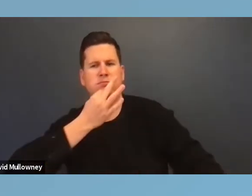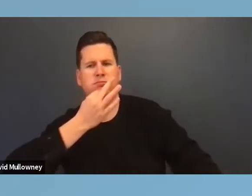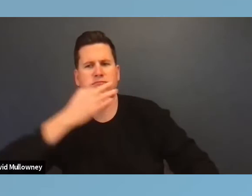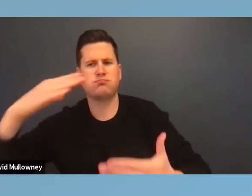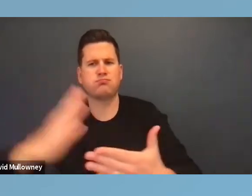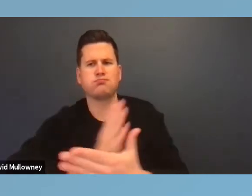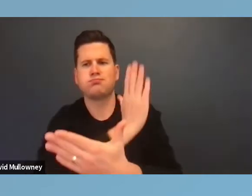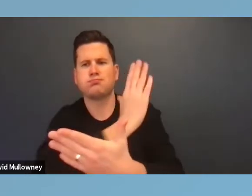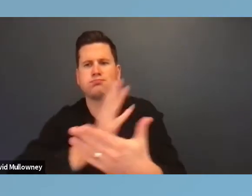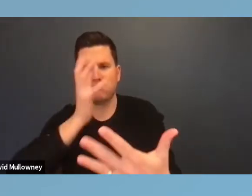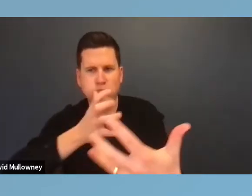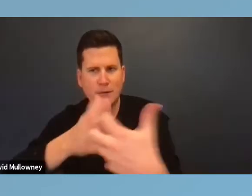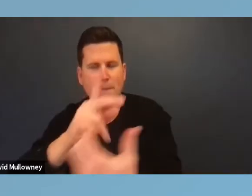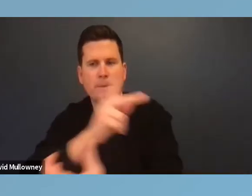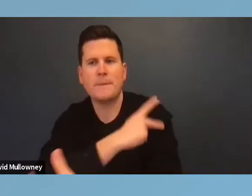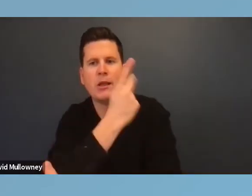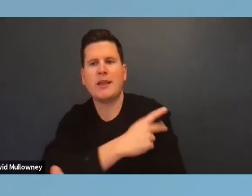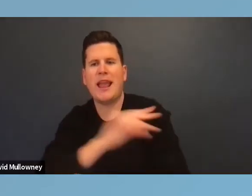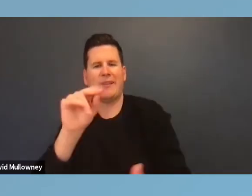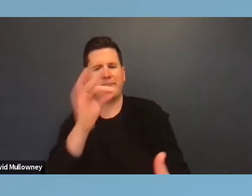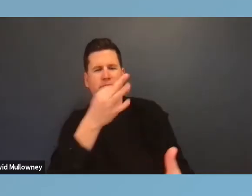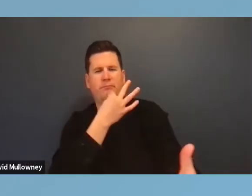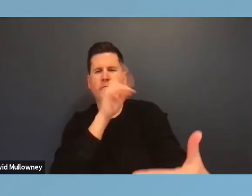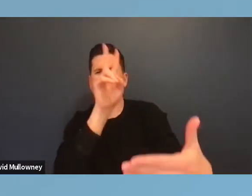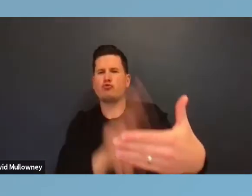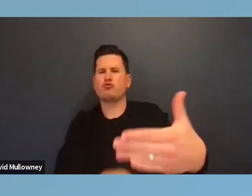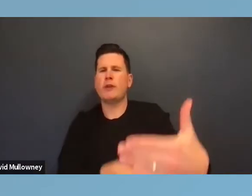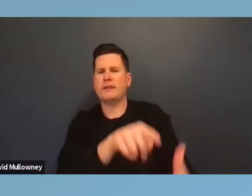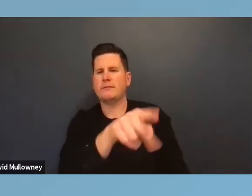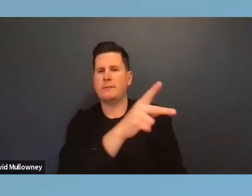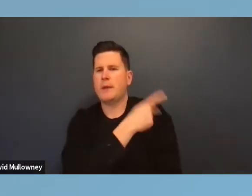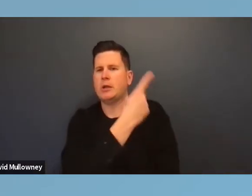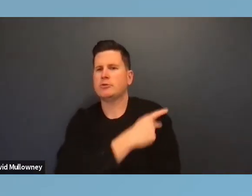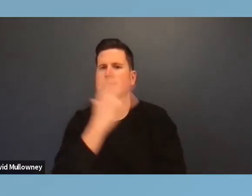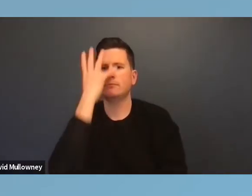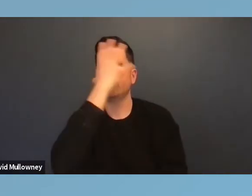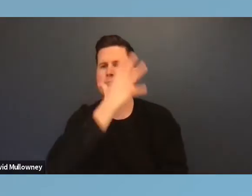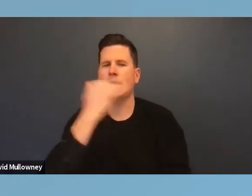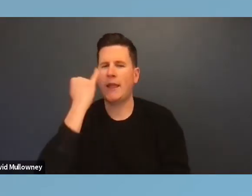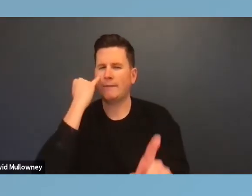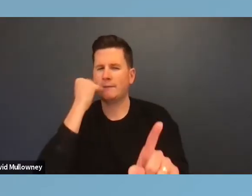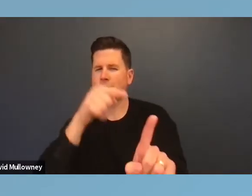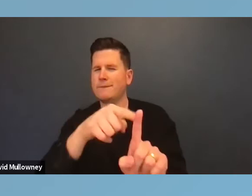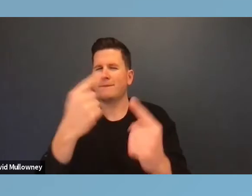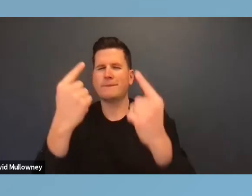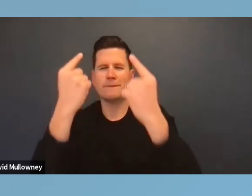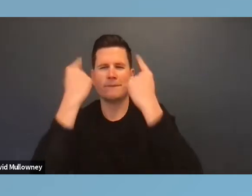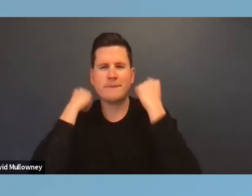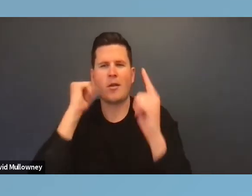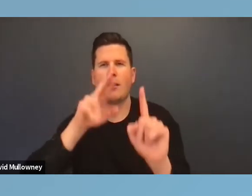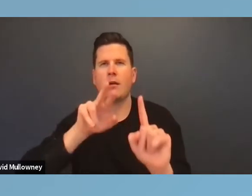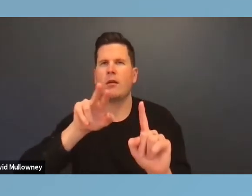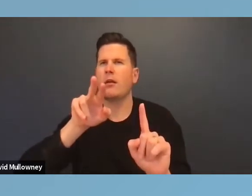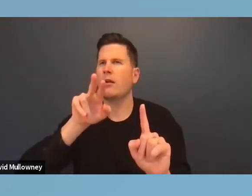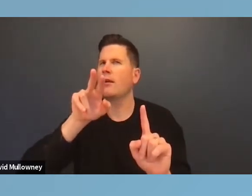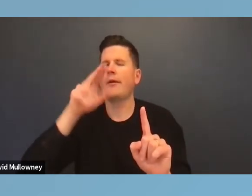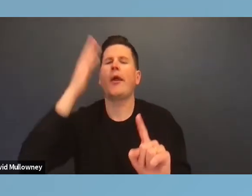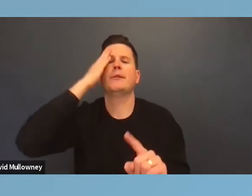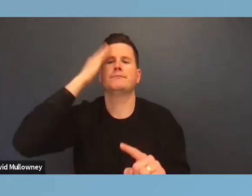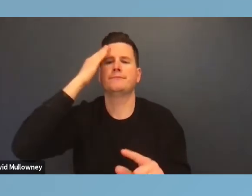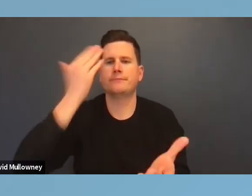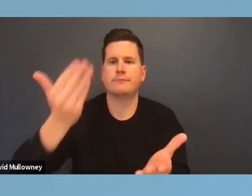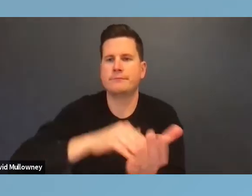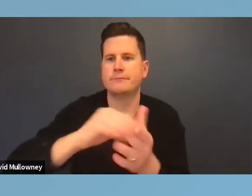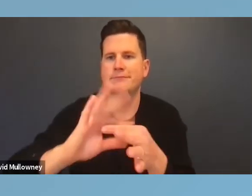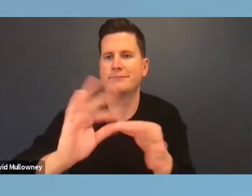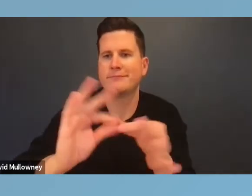The CDI is also skilled in matching the language skills of the patient, reading the patient and understanding